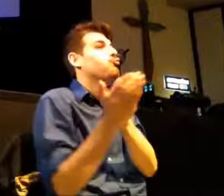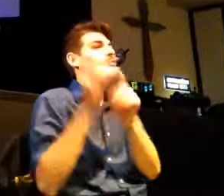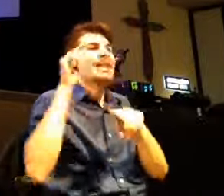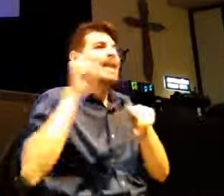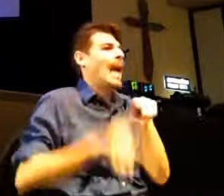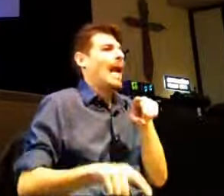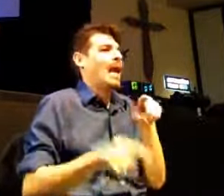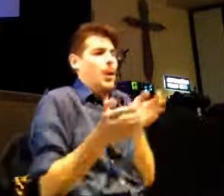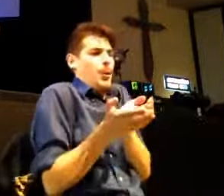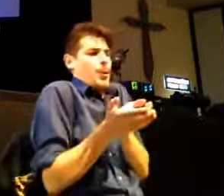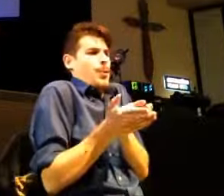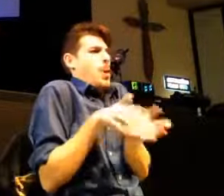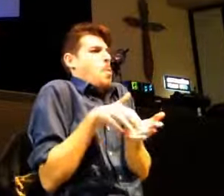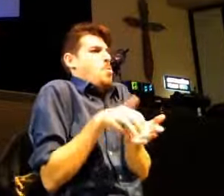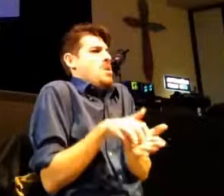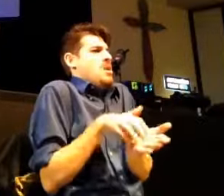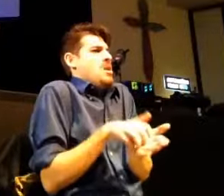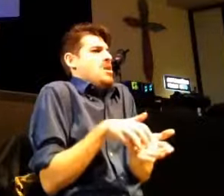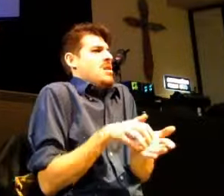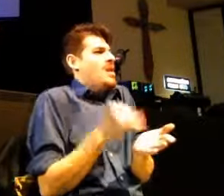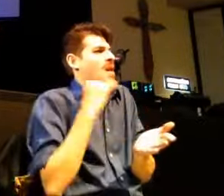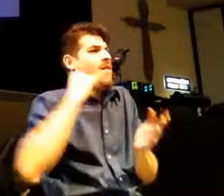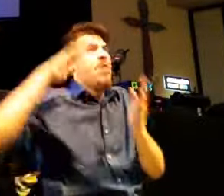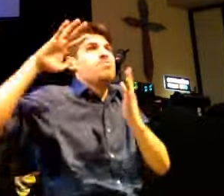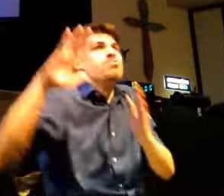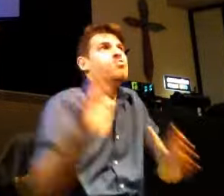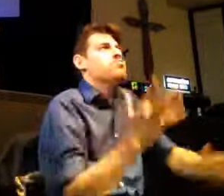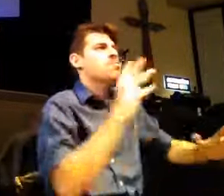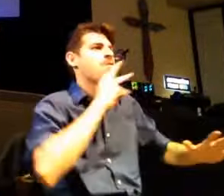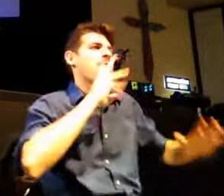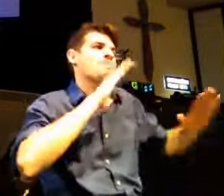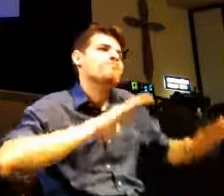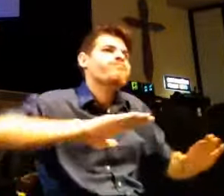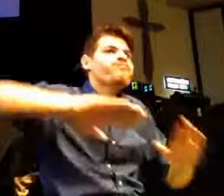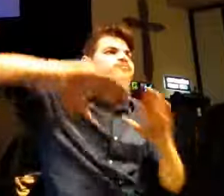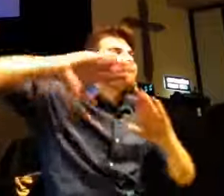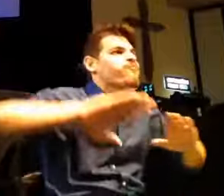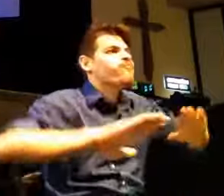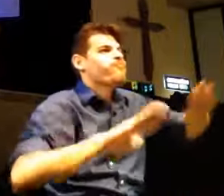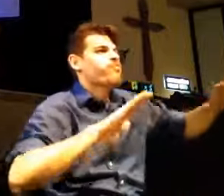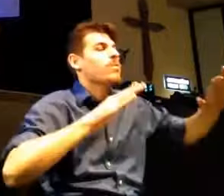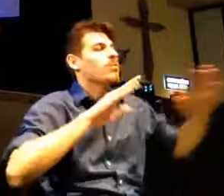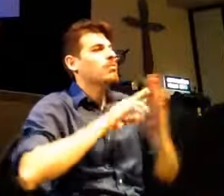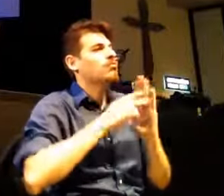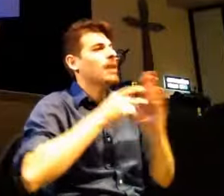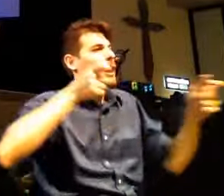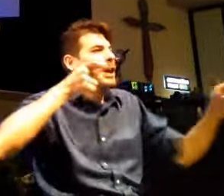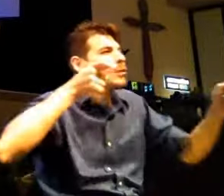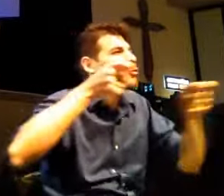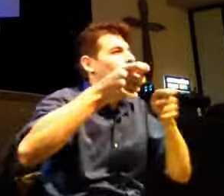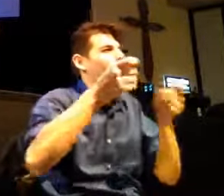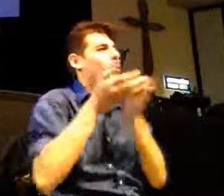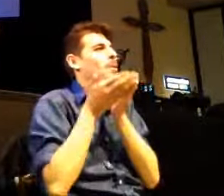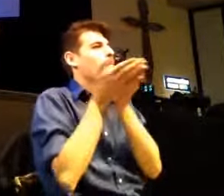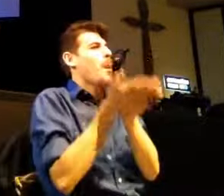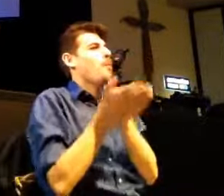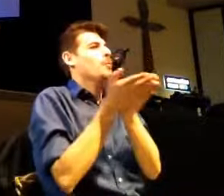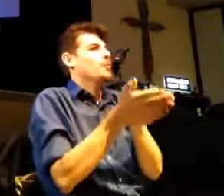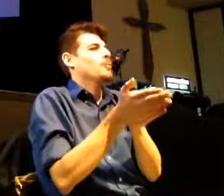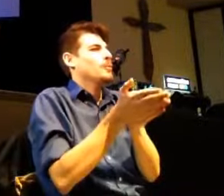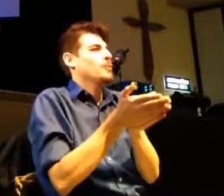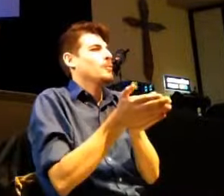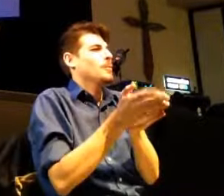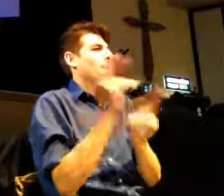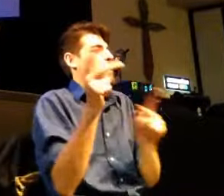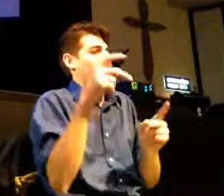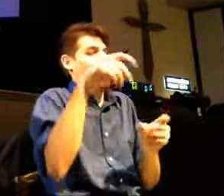that the wind and the waves now are exerting more control over the boat than the disciples are. This